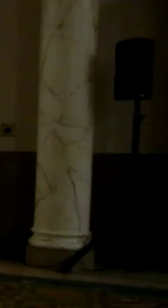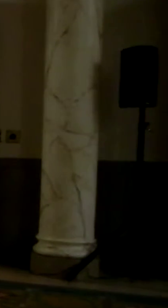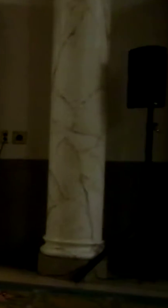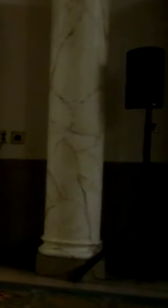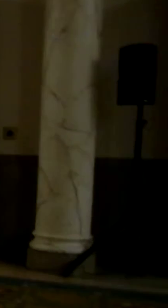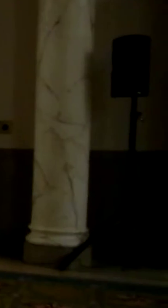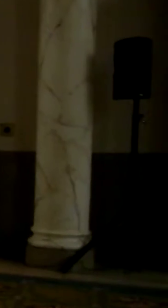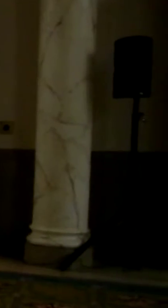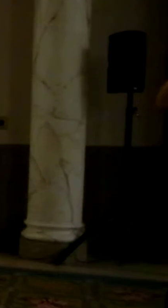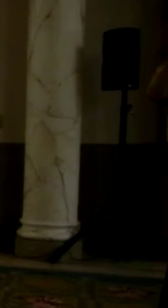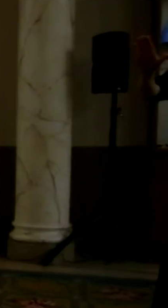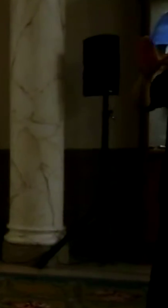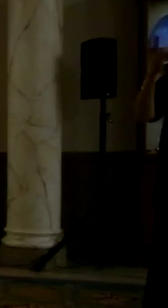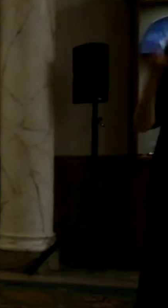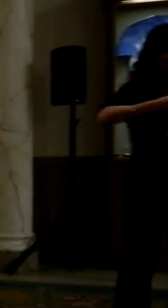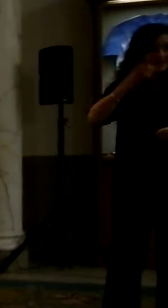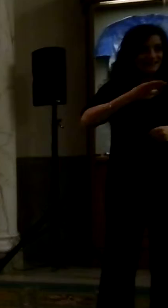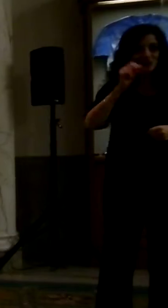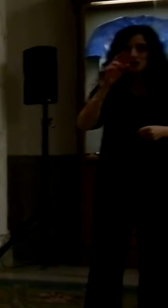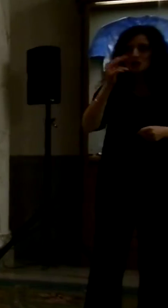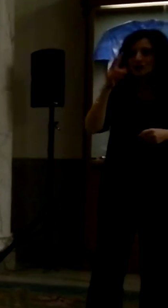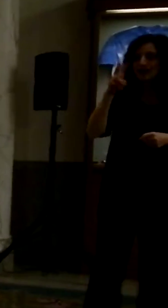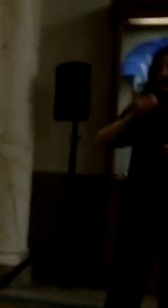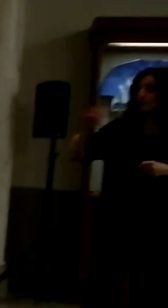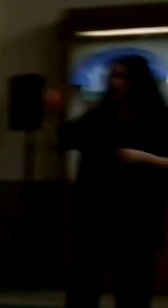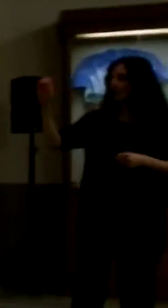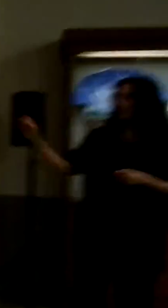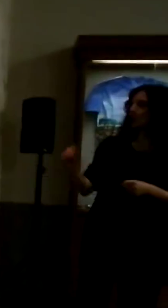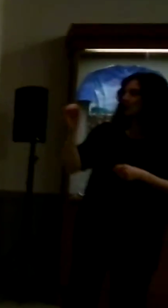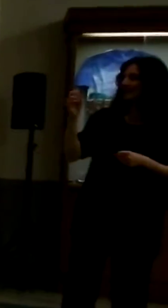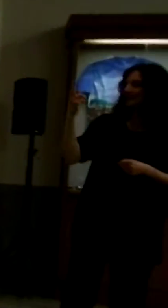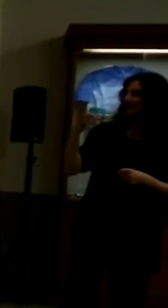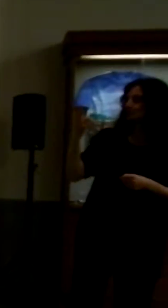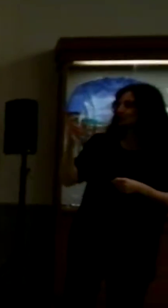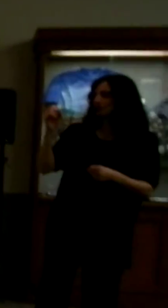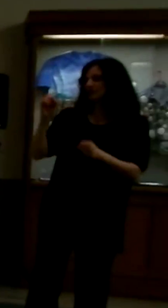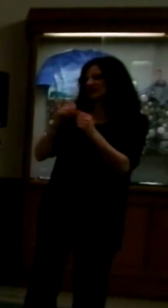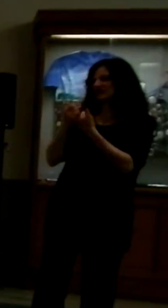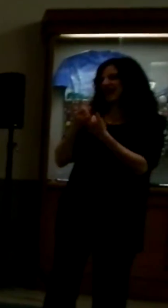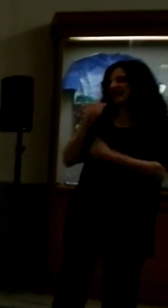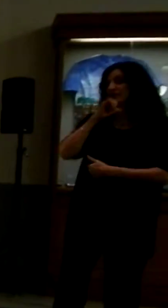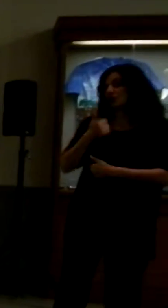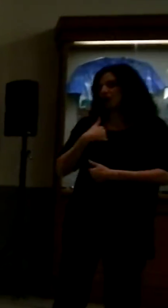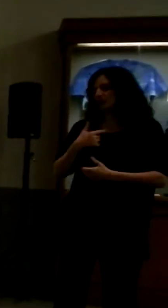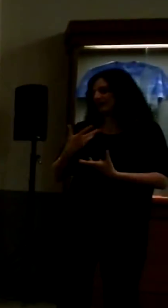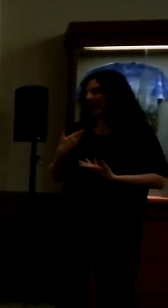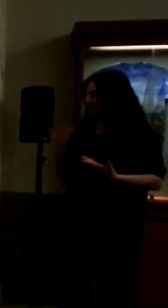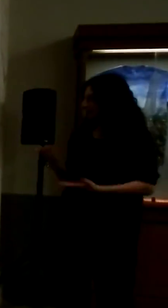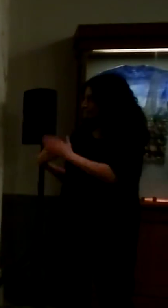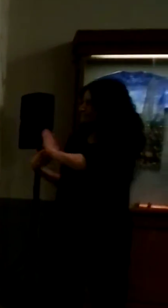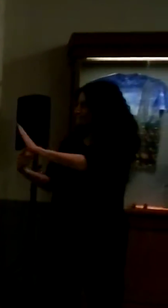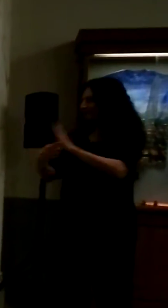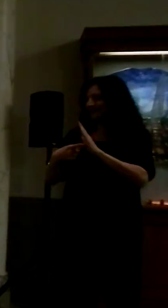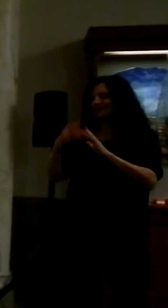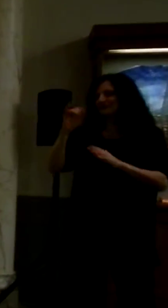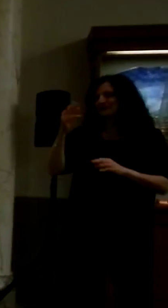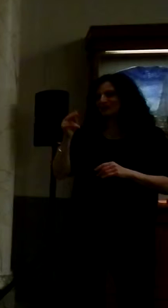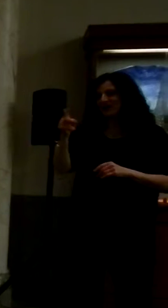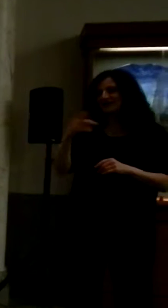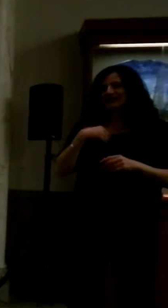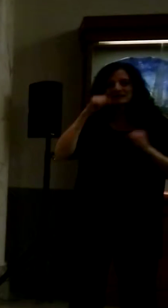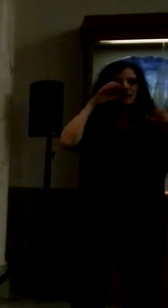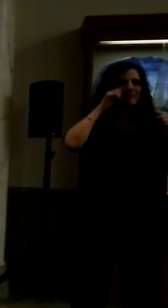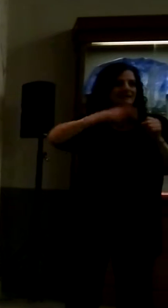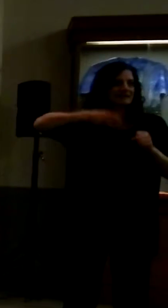His archives are housed at the Oregon Historical Society, otherwise they'd be with us today. But John has an